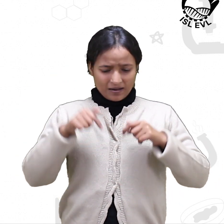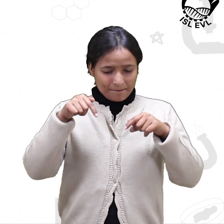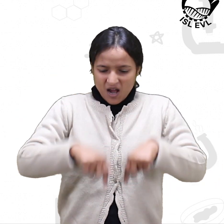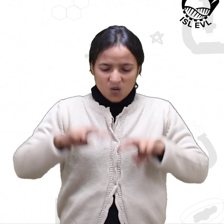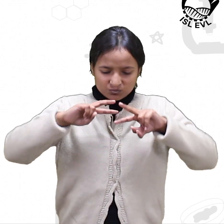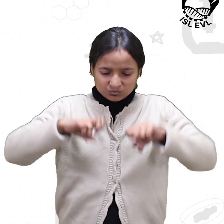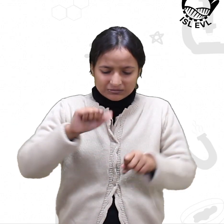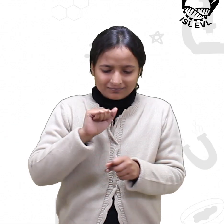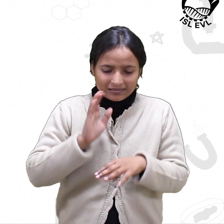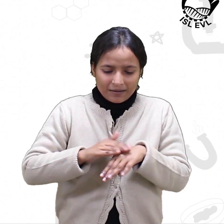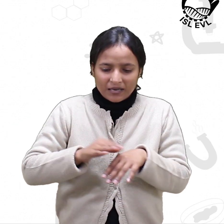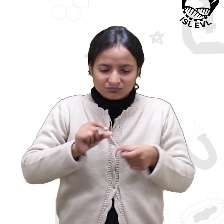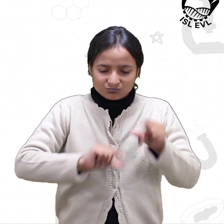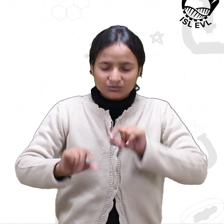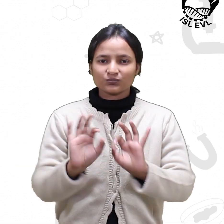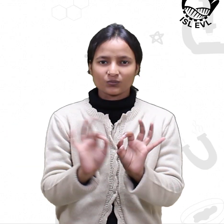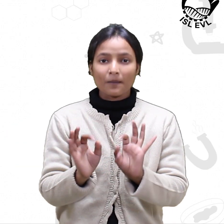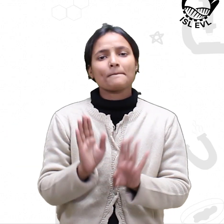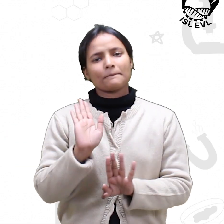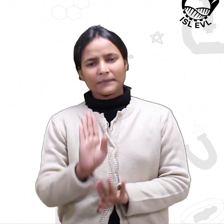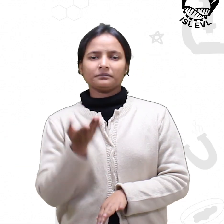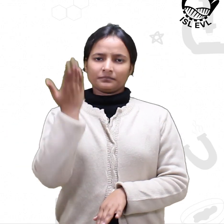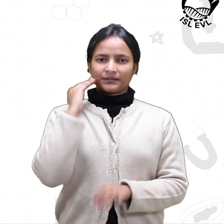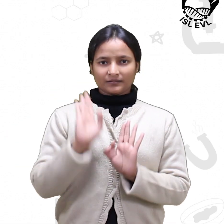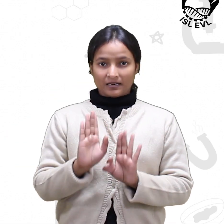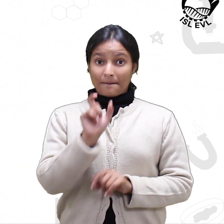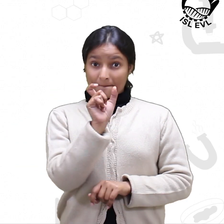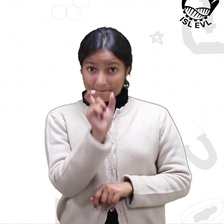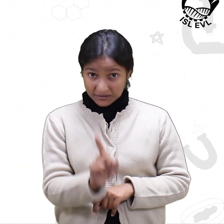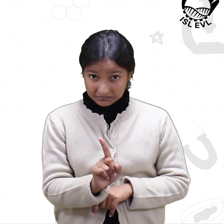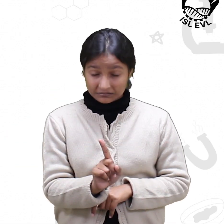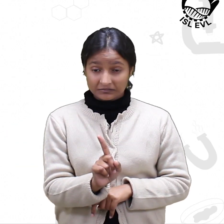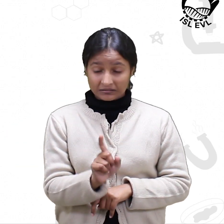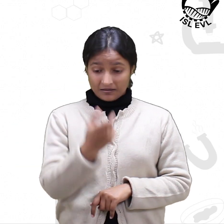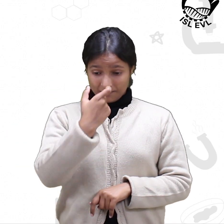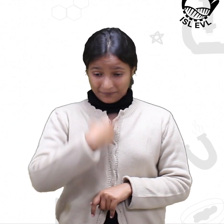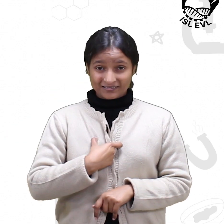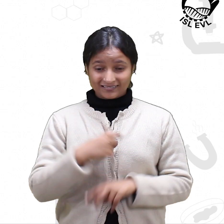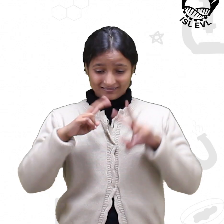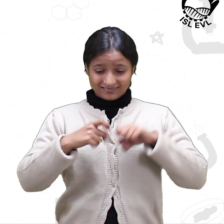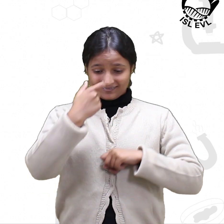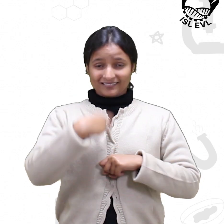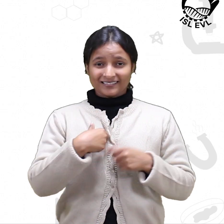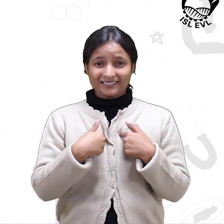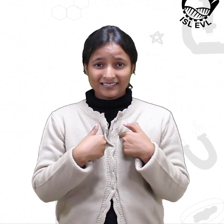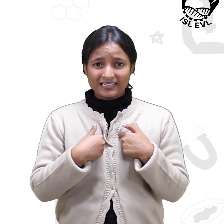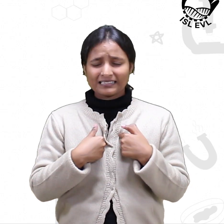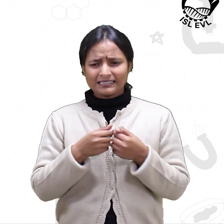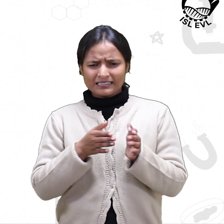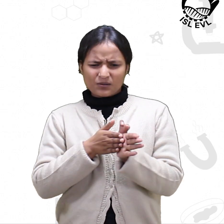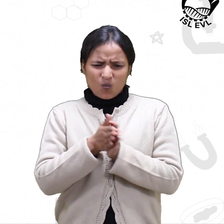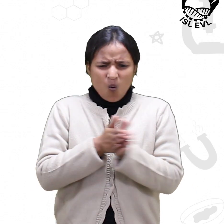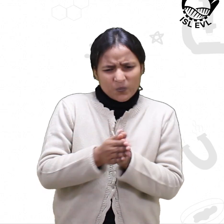having not actually doing experiments right now. But I must also tell you that while being a scientist, an active scientist